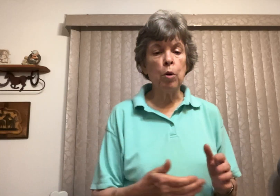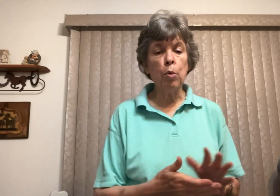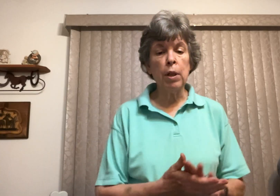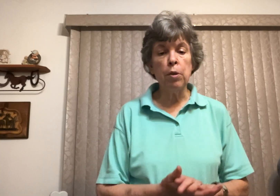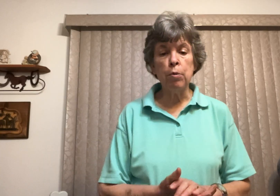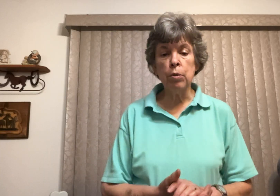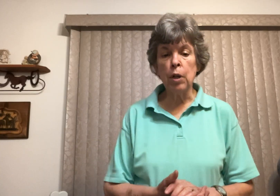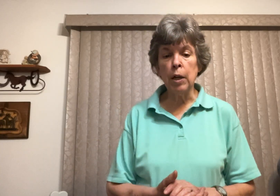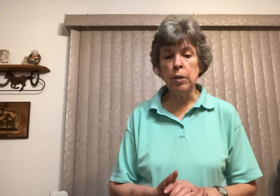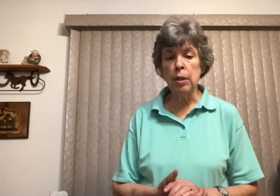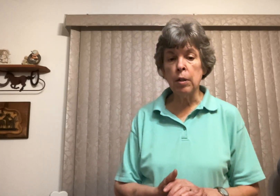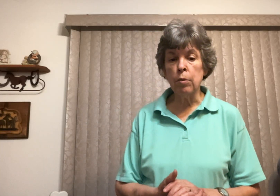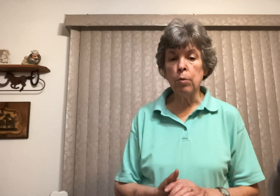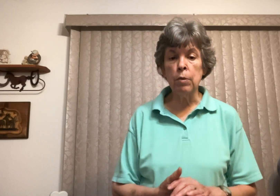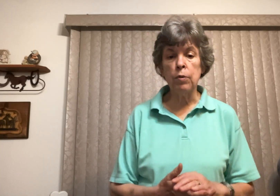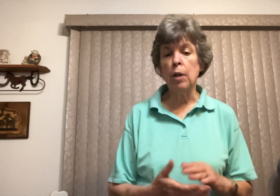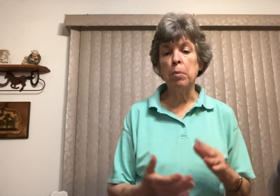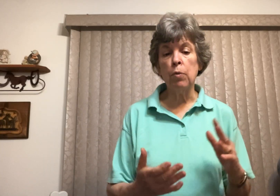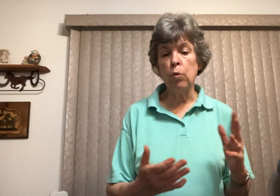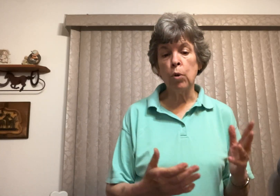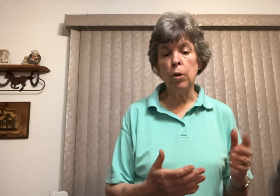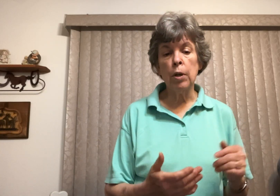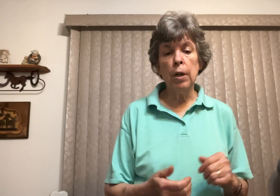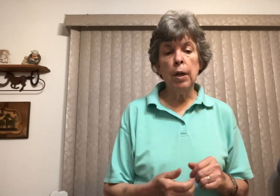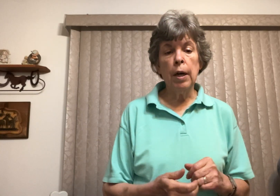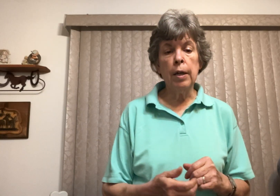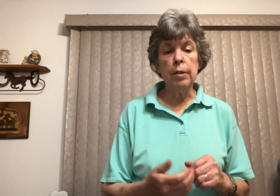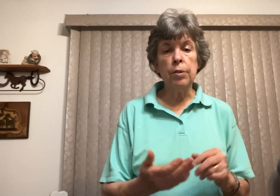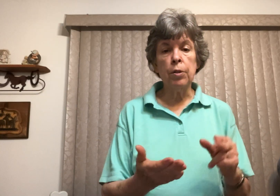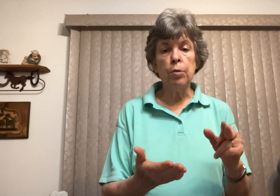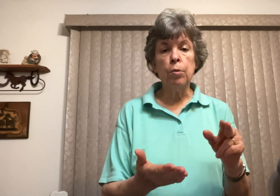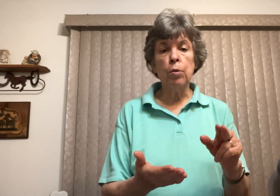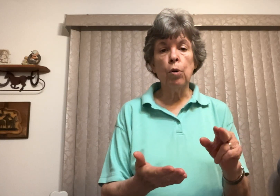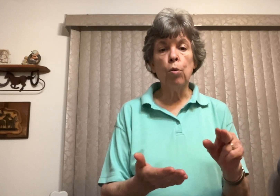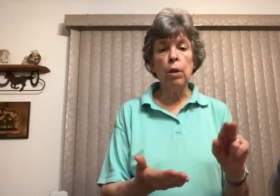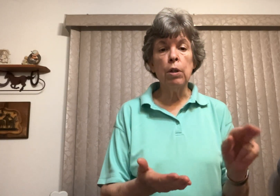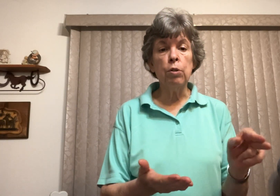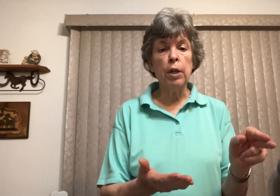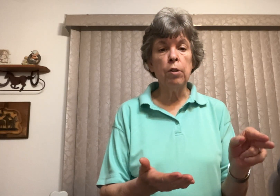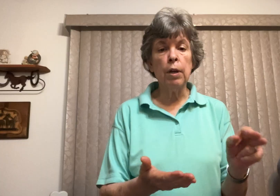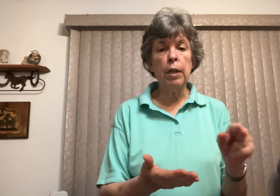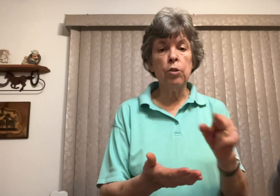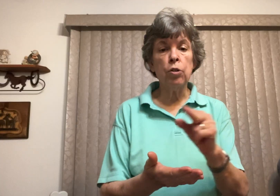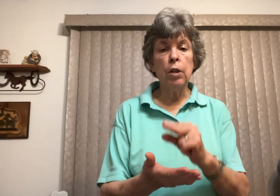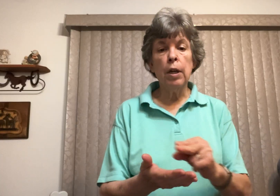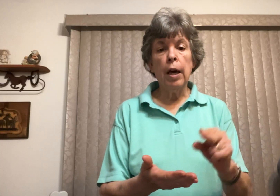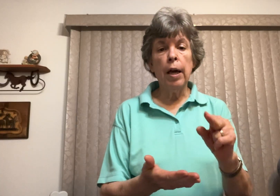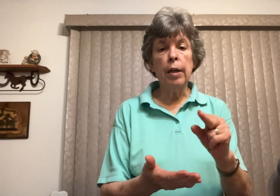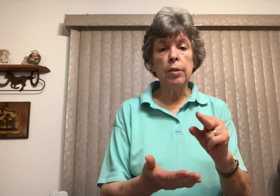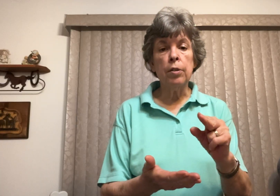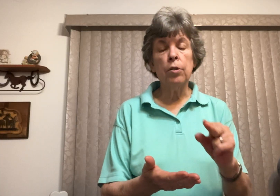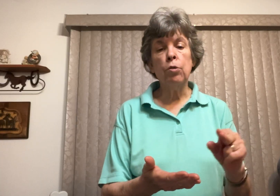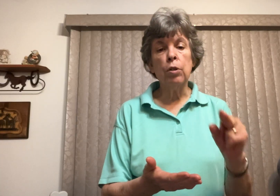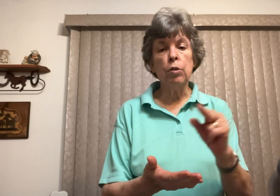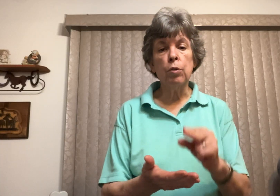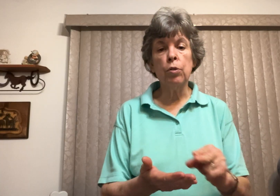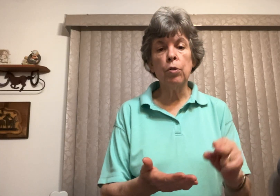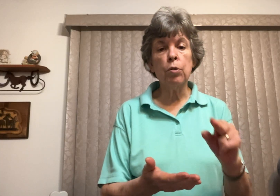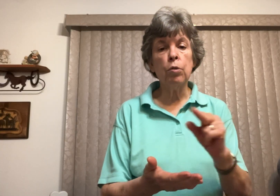quickly through signs that we've done before. And so holy, you take your H and you can do a circle